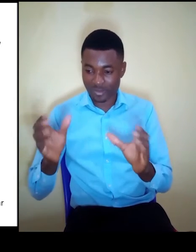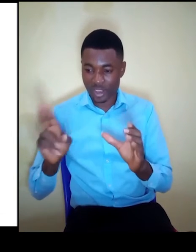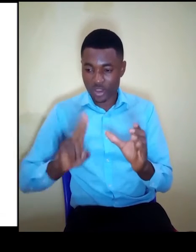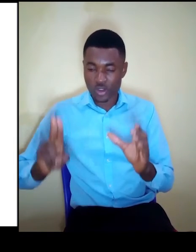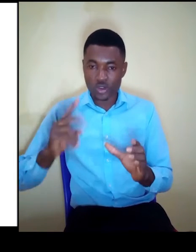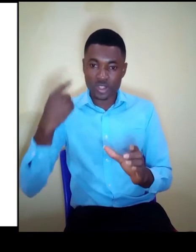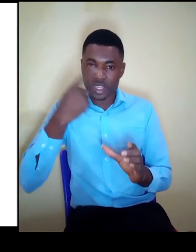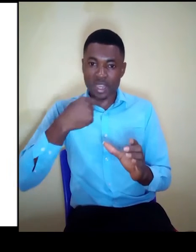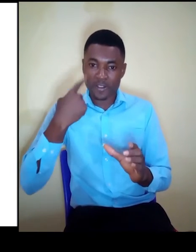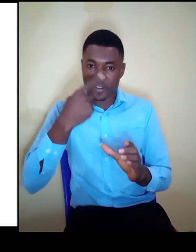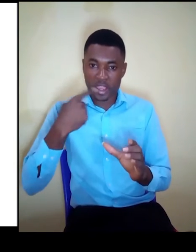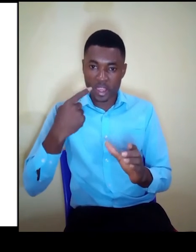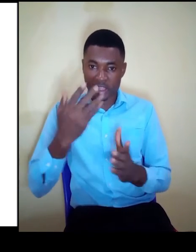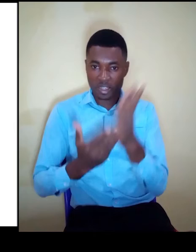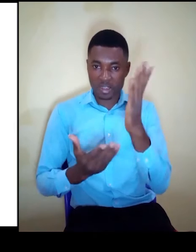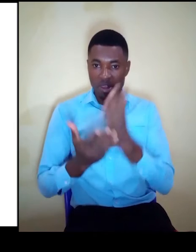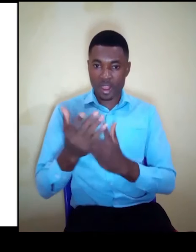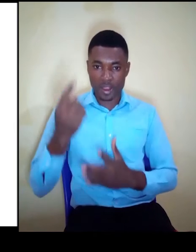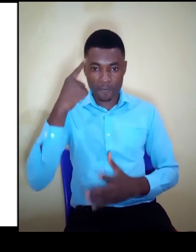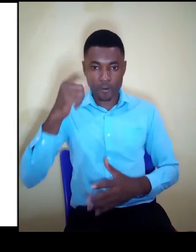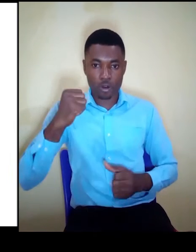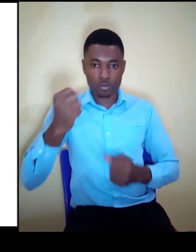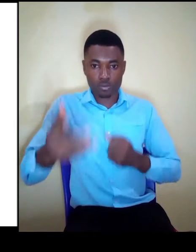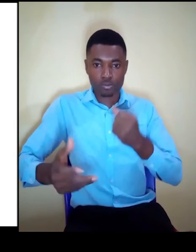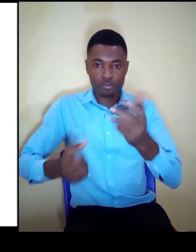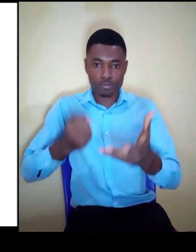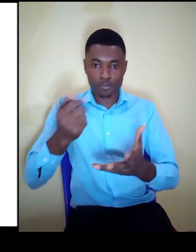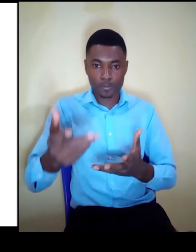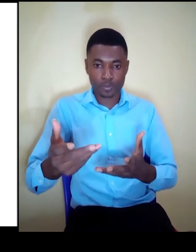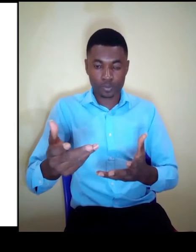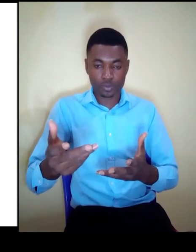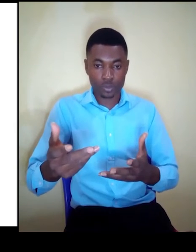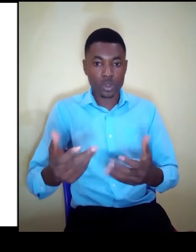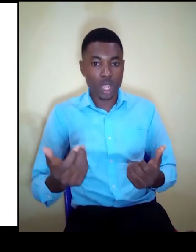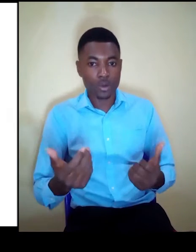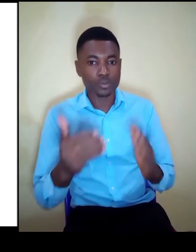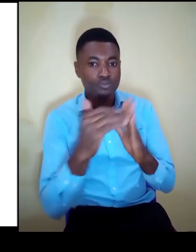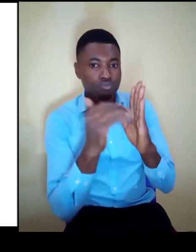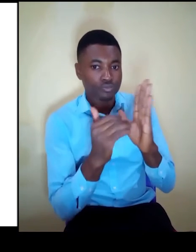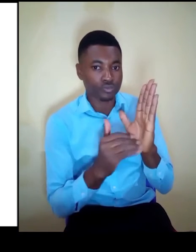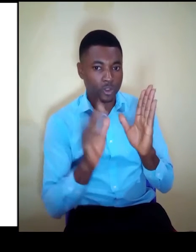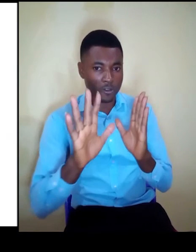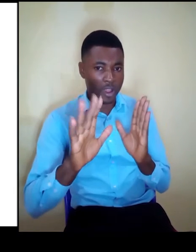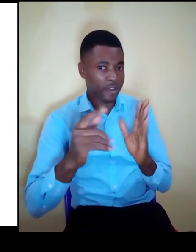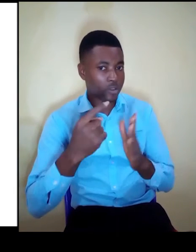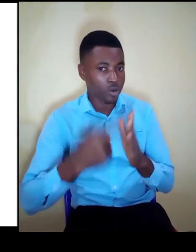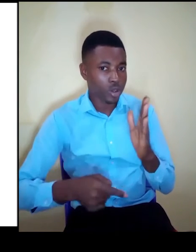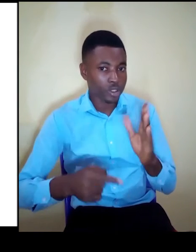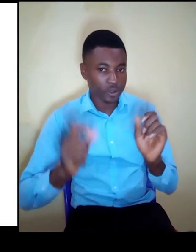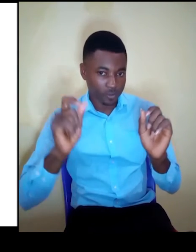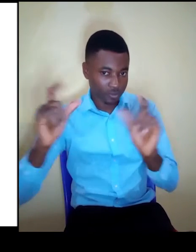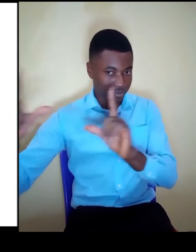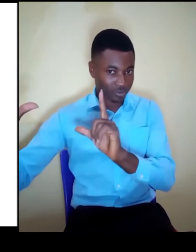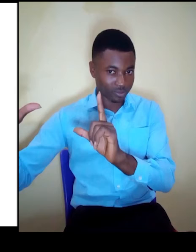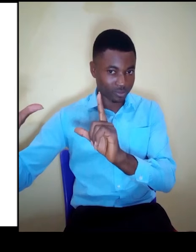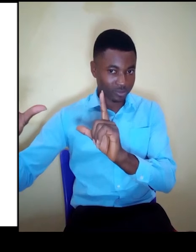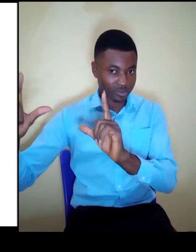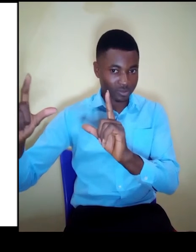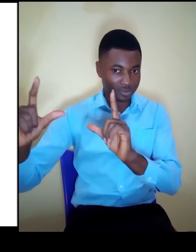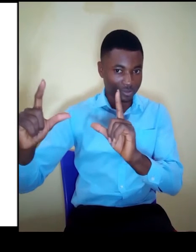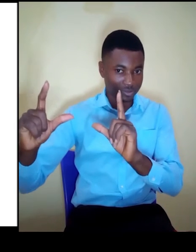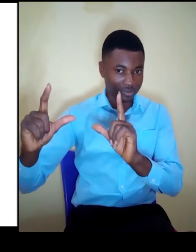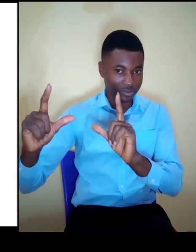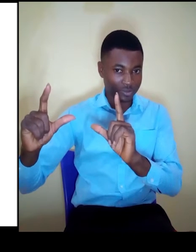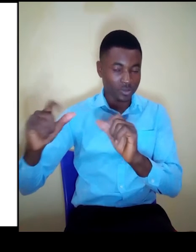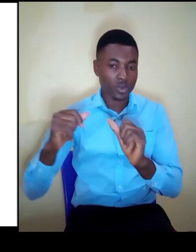body. So these are the strategies. Handling, the hand holding, representing a